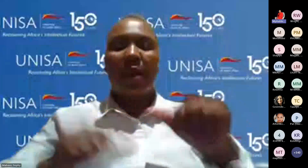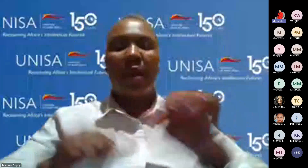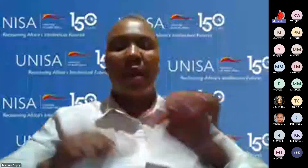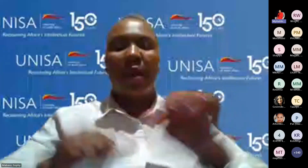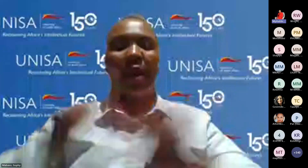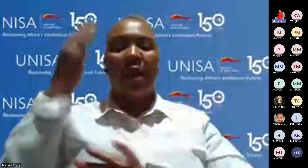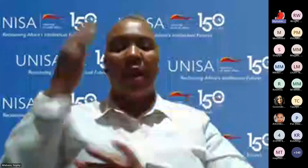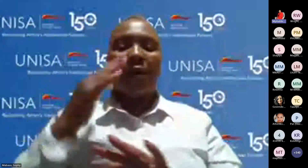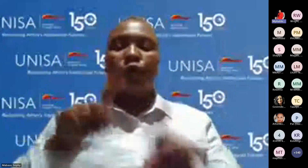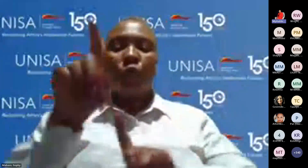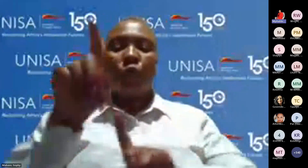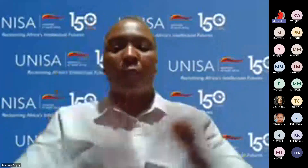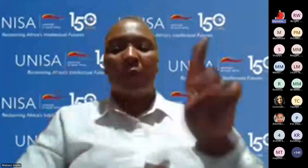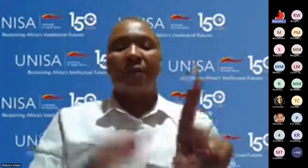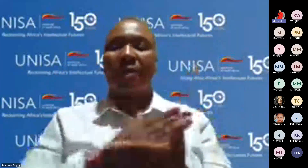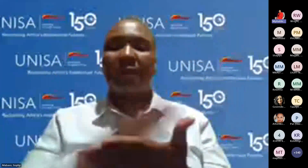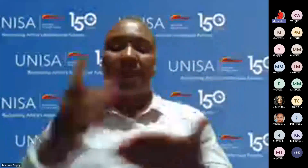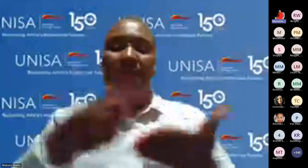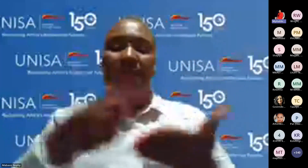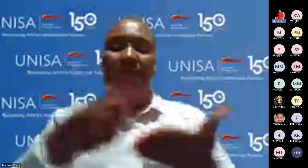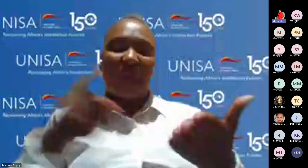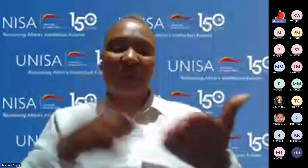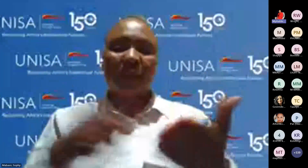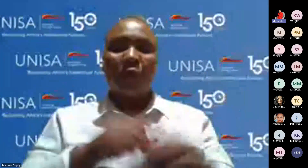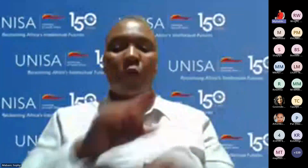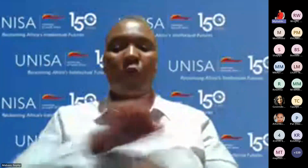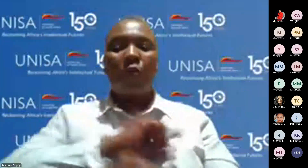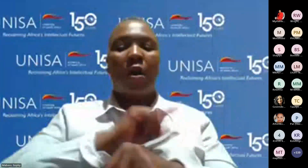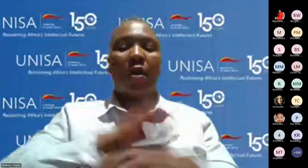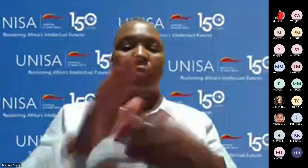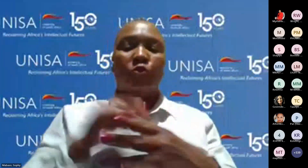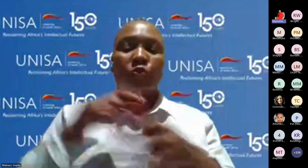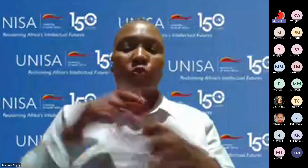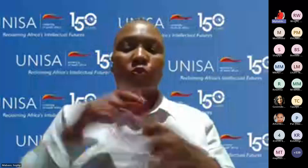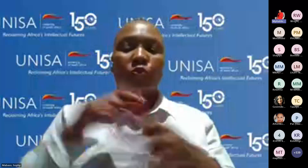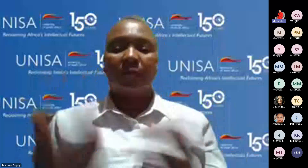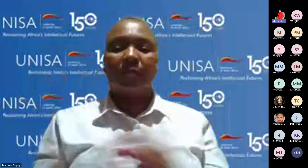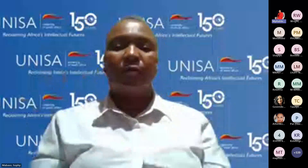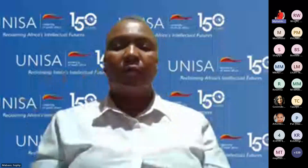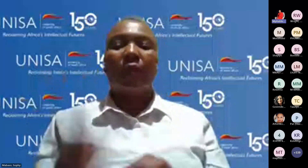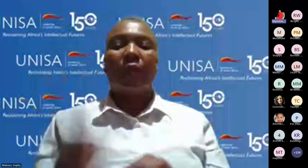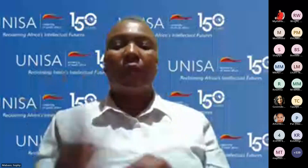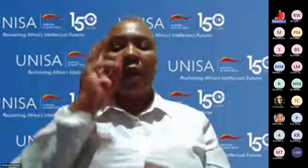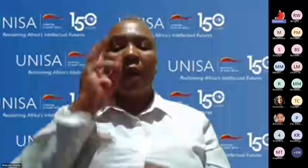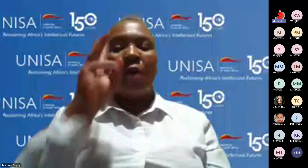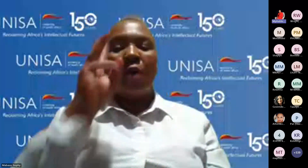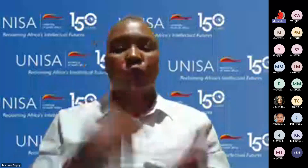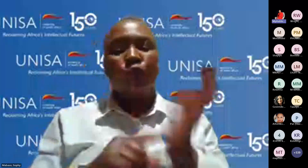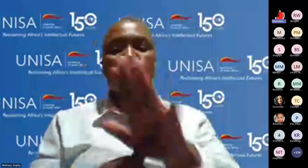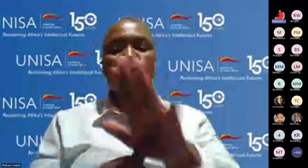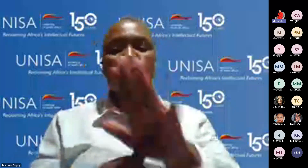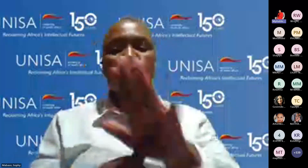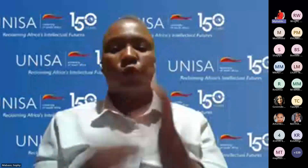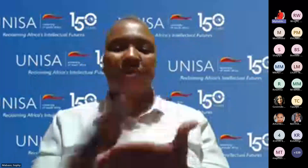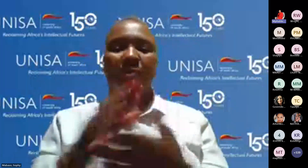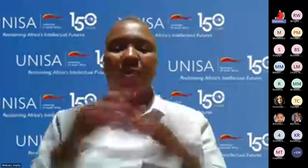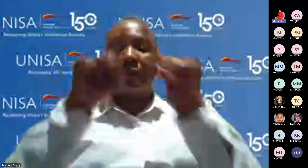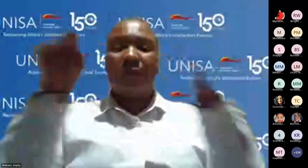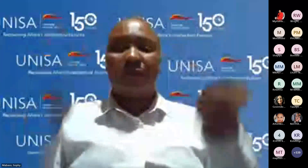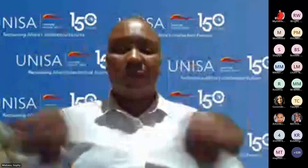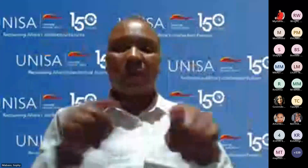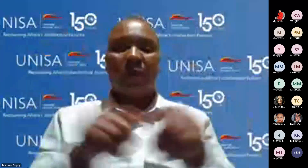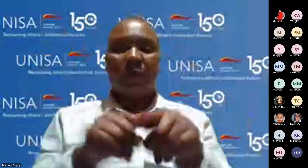you miss some marks because of that. I'm going to share my screen again